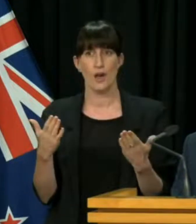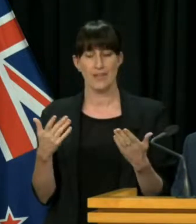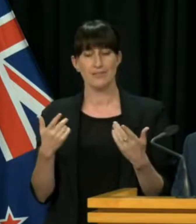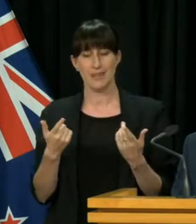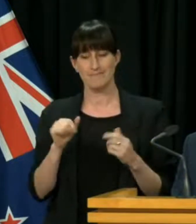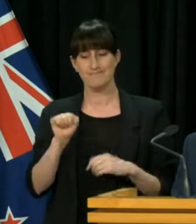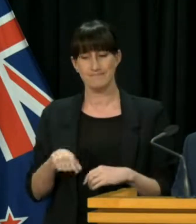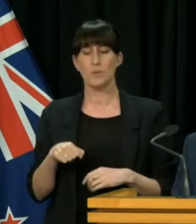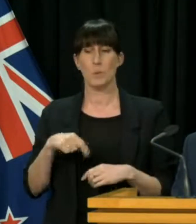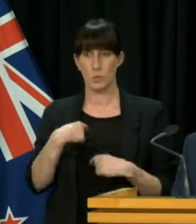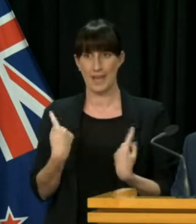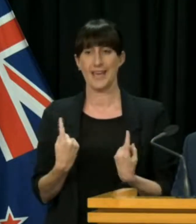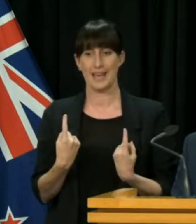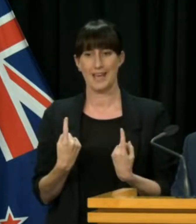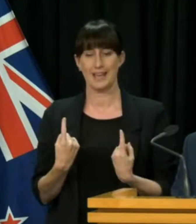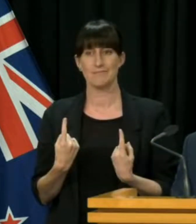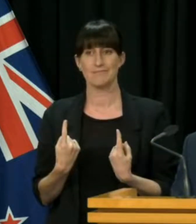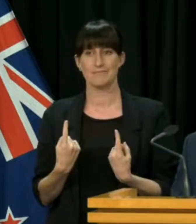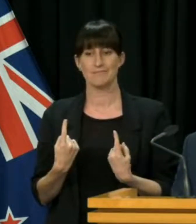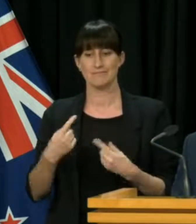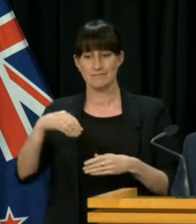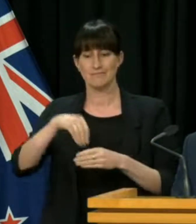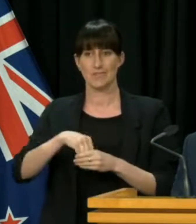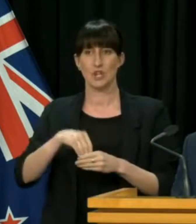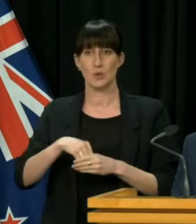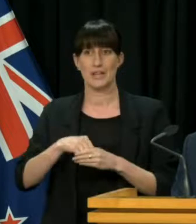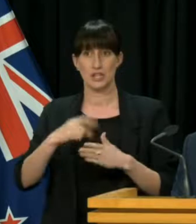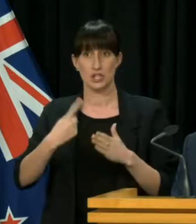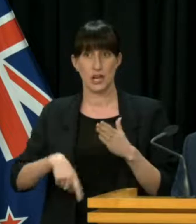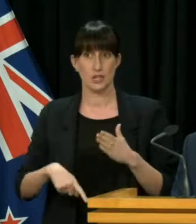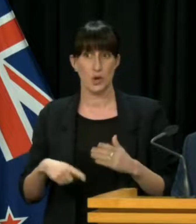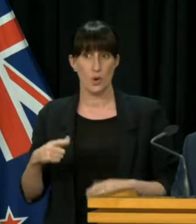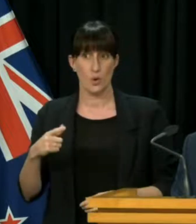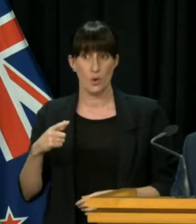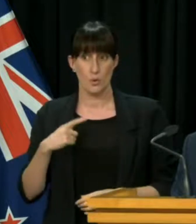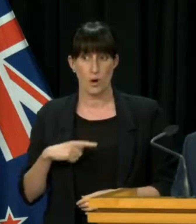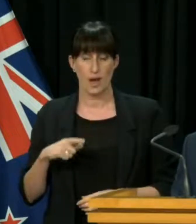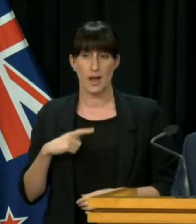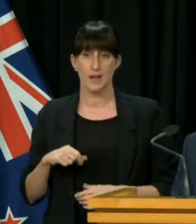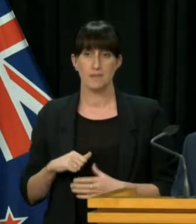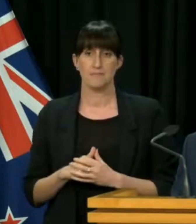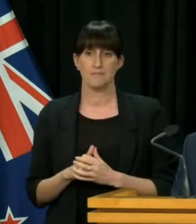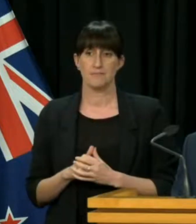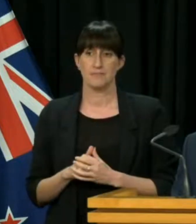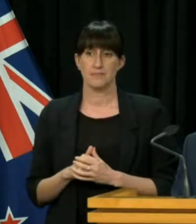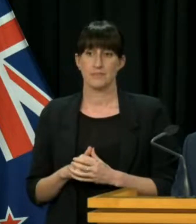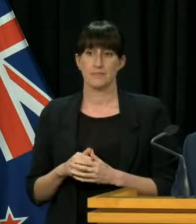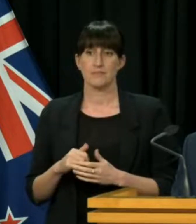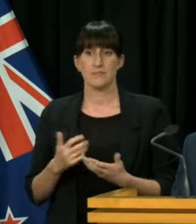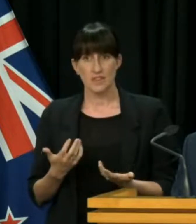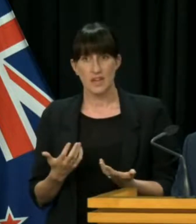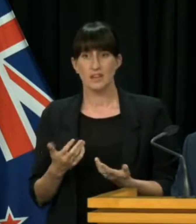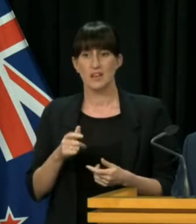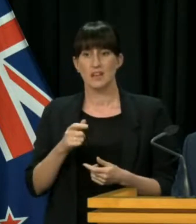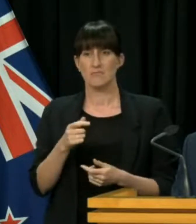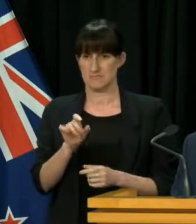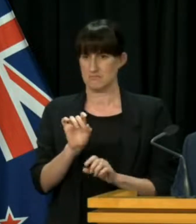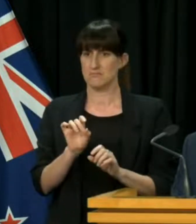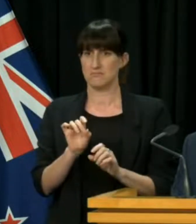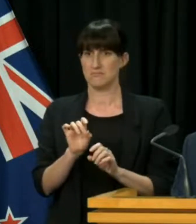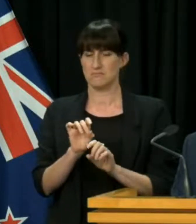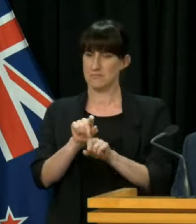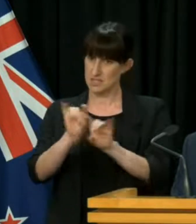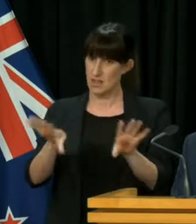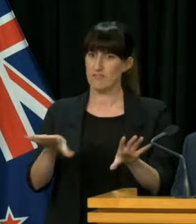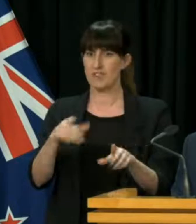charged is because in the first blush, time is allowed for individuals to make the decision as to whether or not they give that information in case